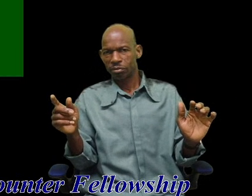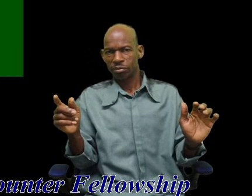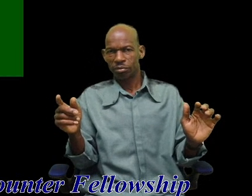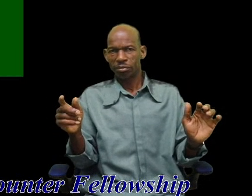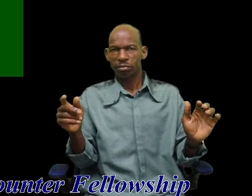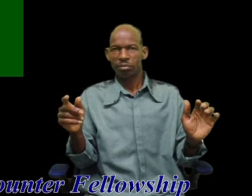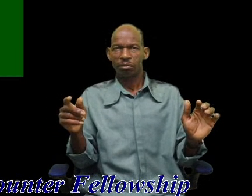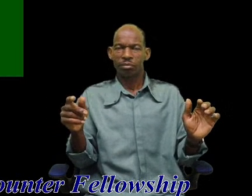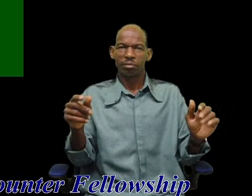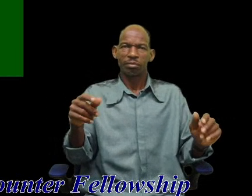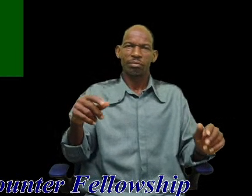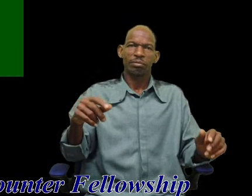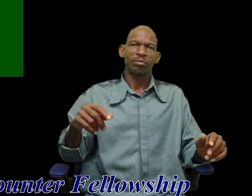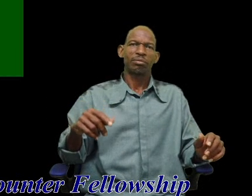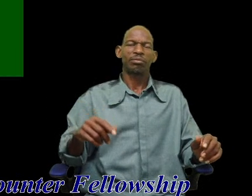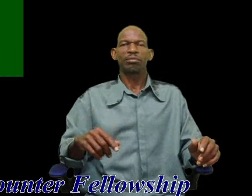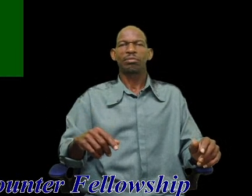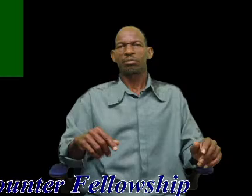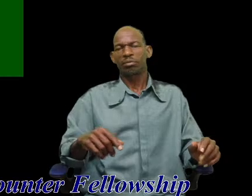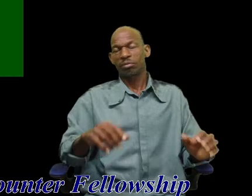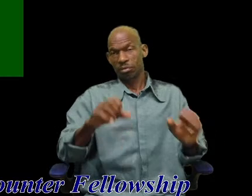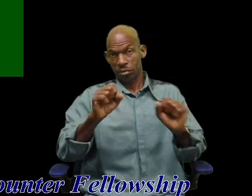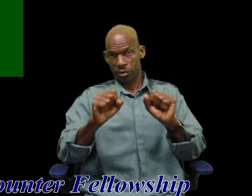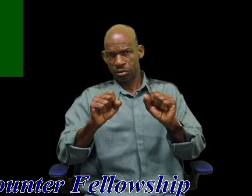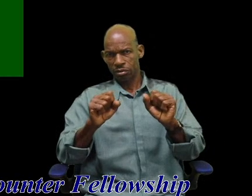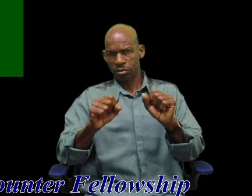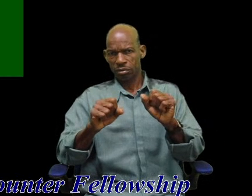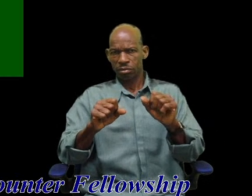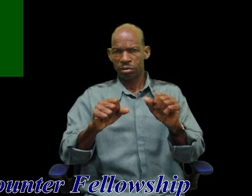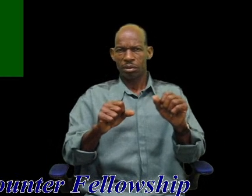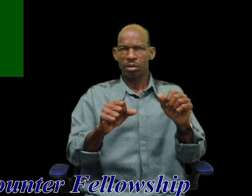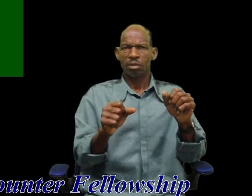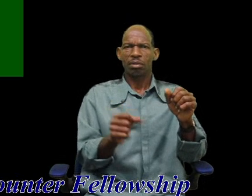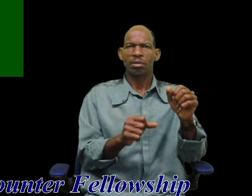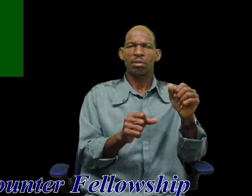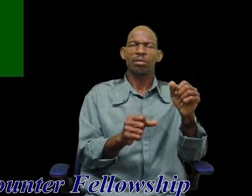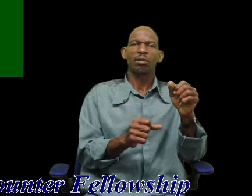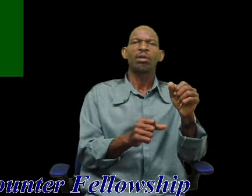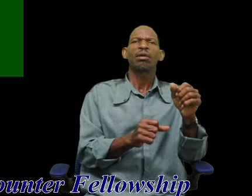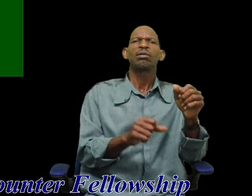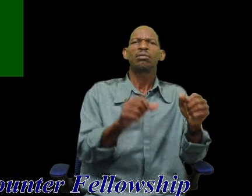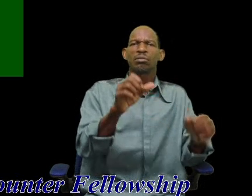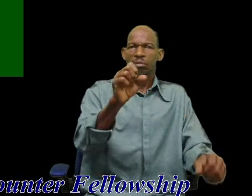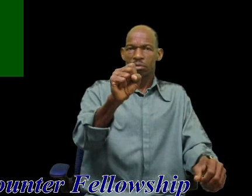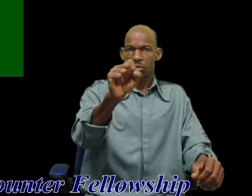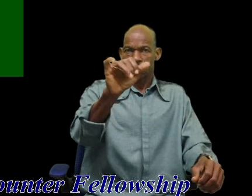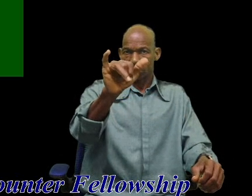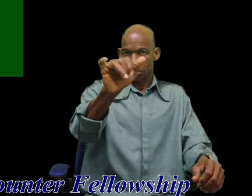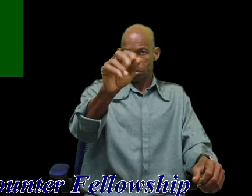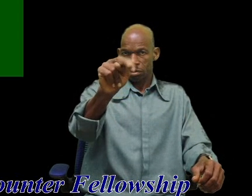So synonym, and the meaning for synonym, same meaning.